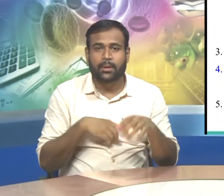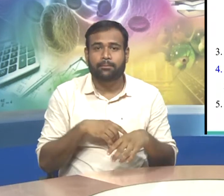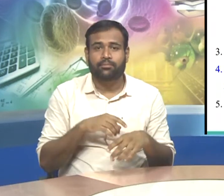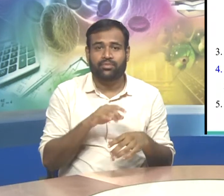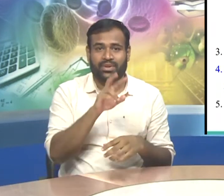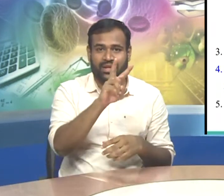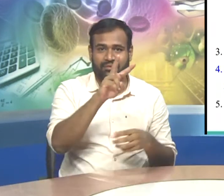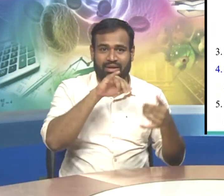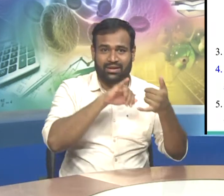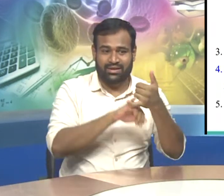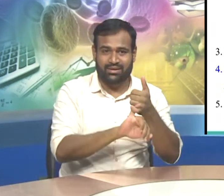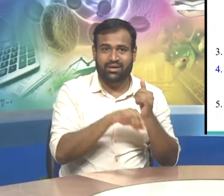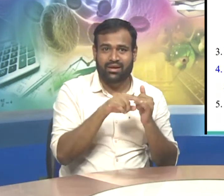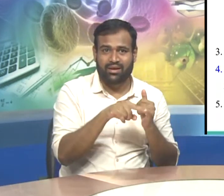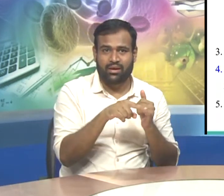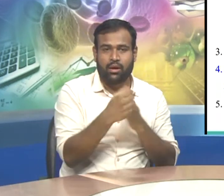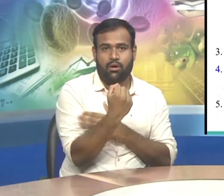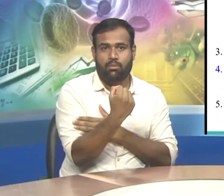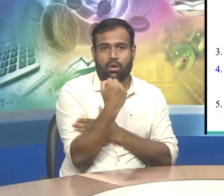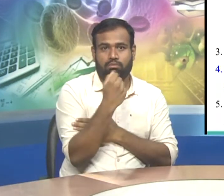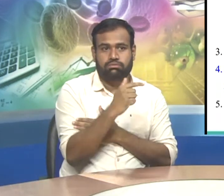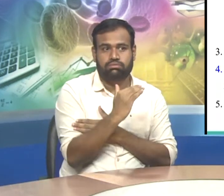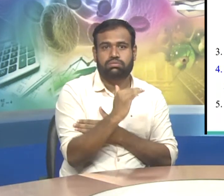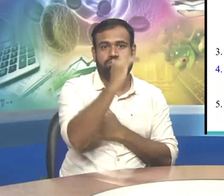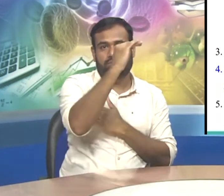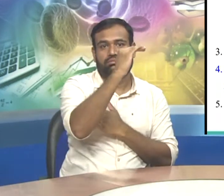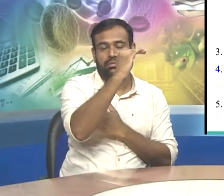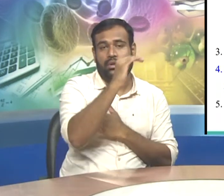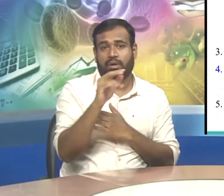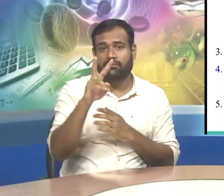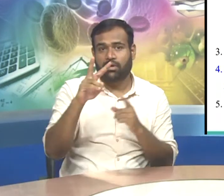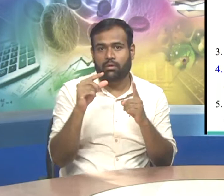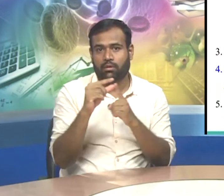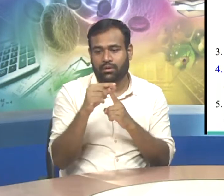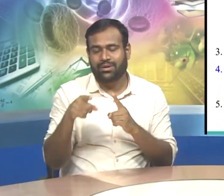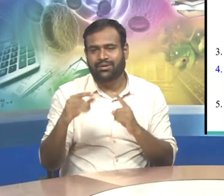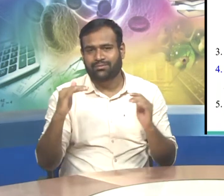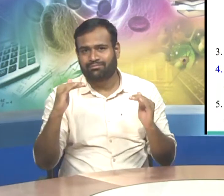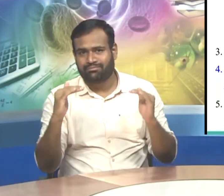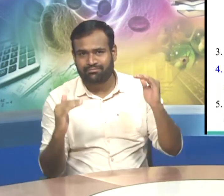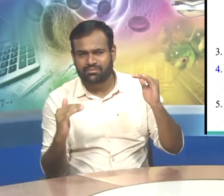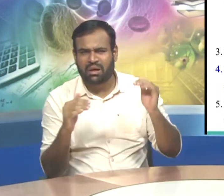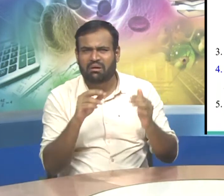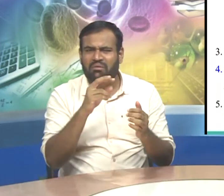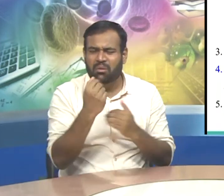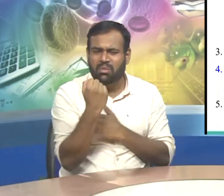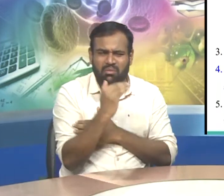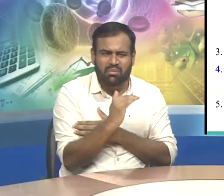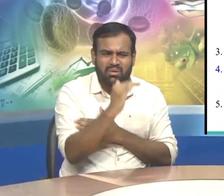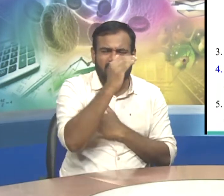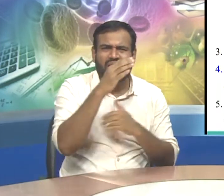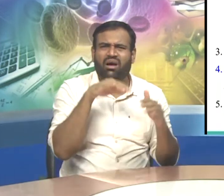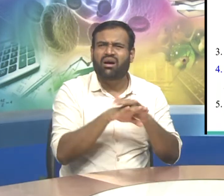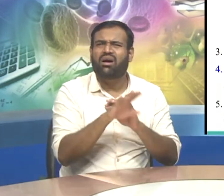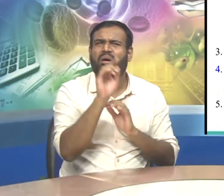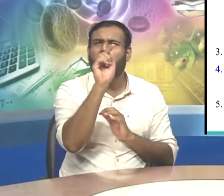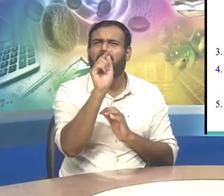further, the fifth objective is we will be able to highlight that Vidhan Sabha is more